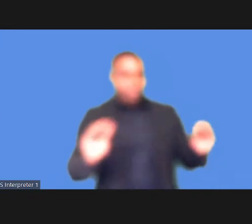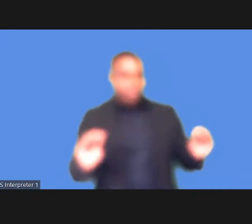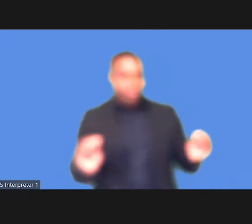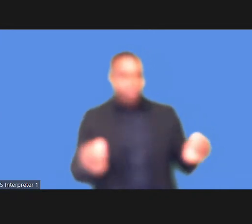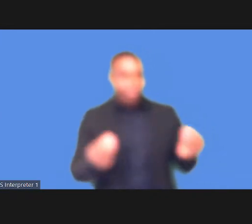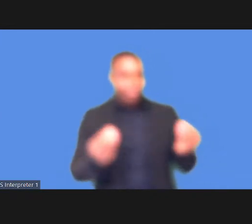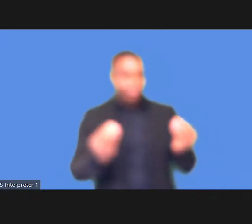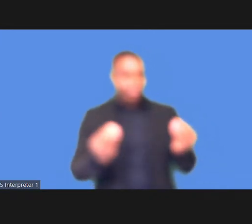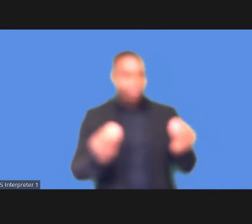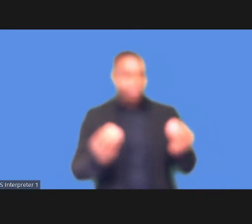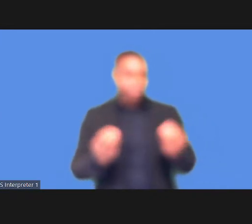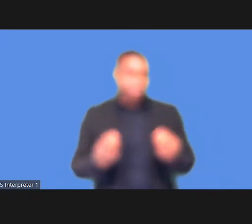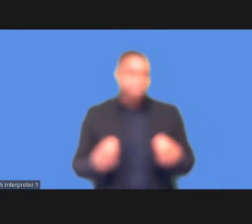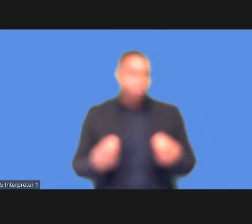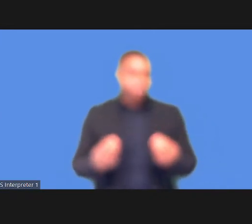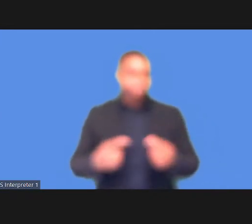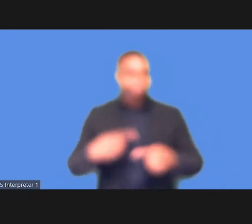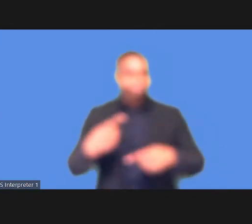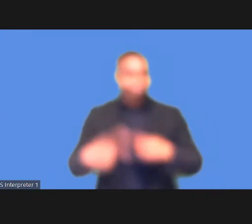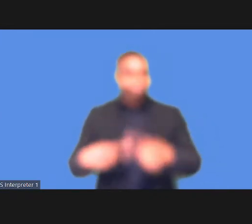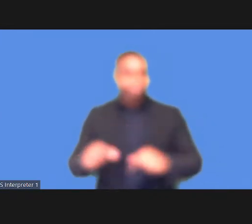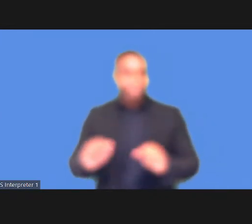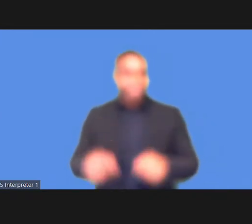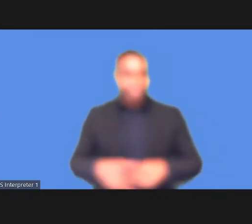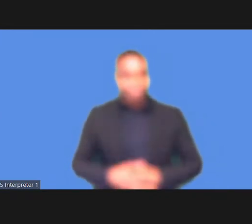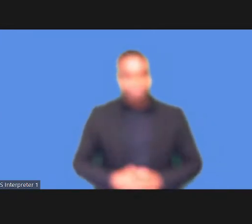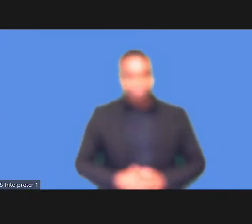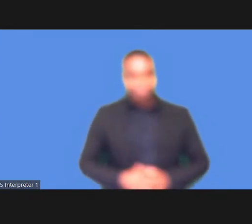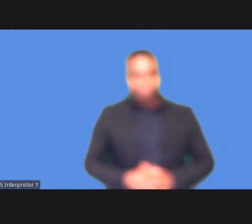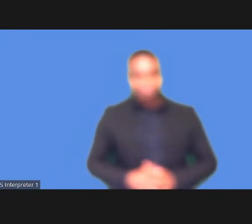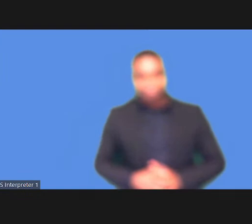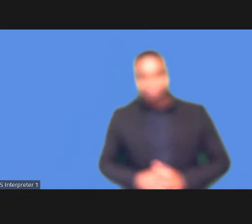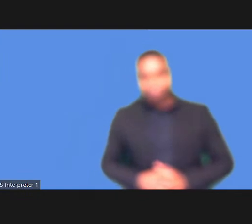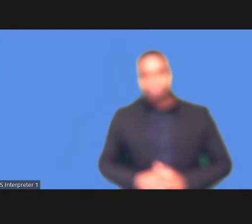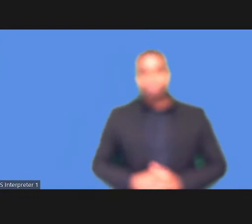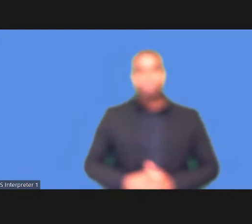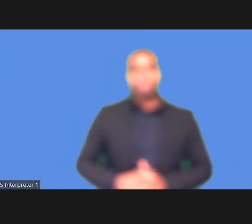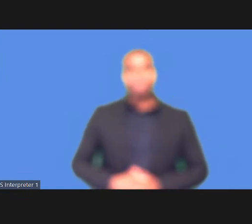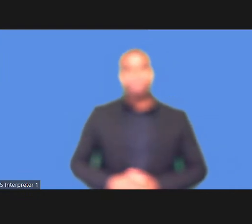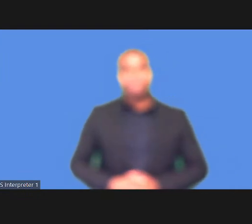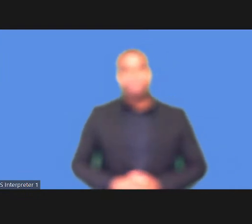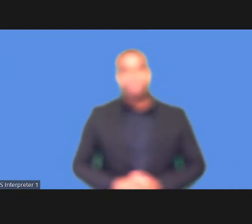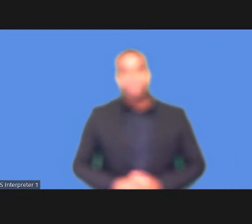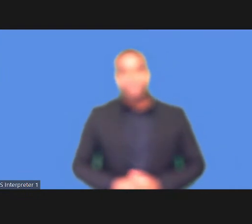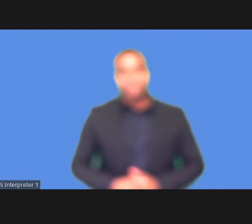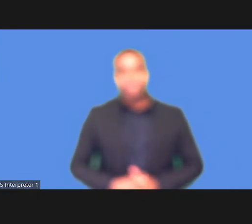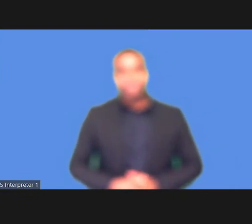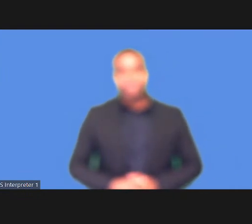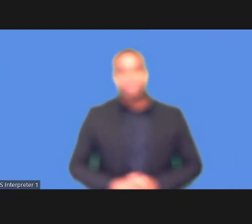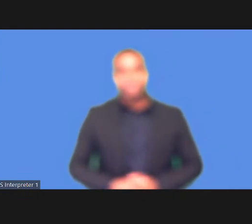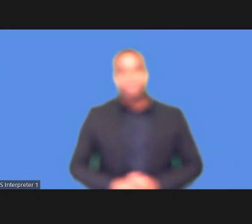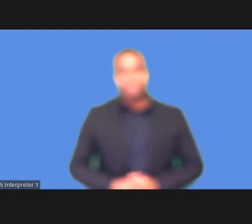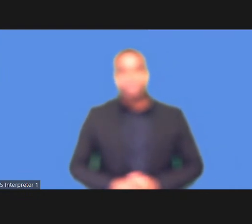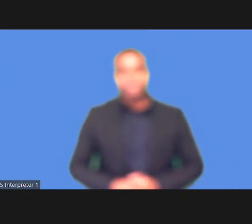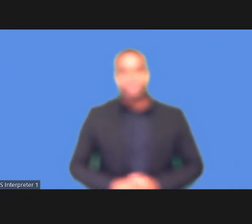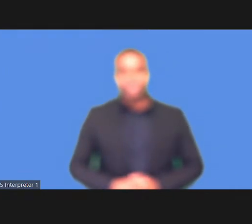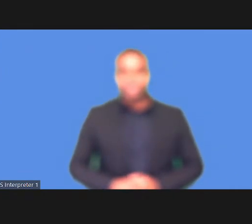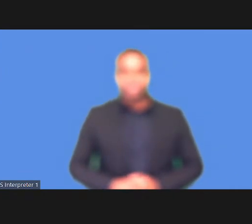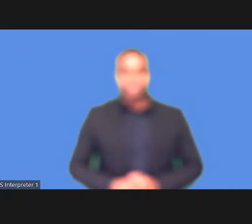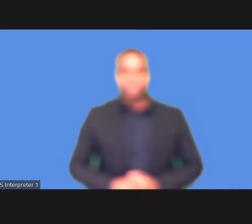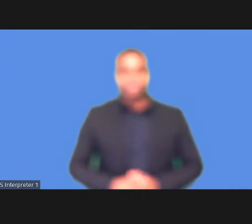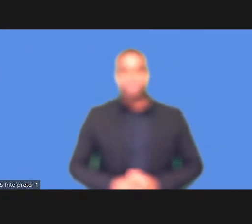Napo. Thank you, Mr. Moderator. First of all, I would like to